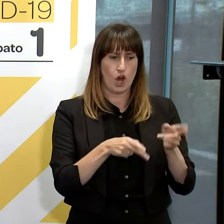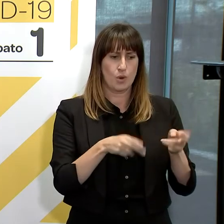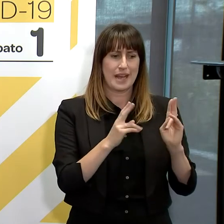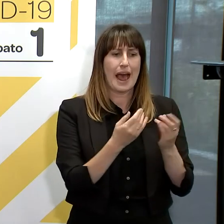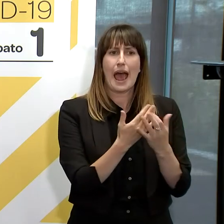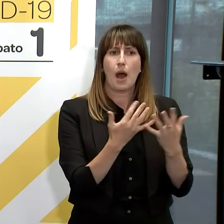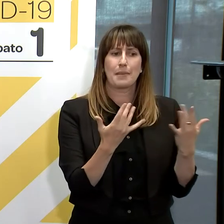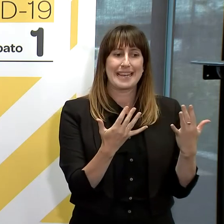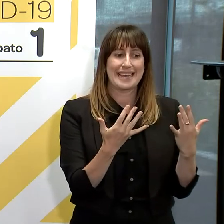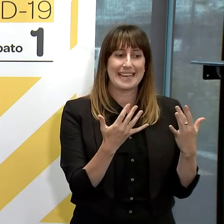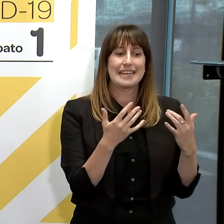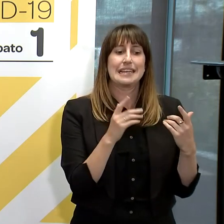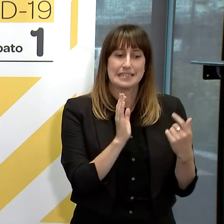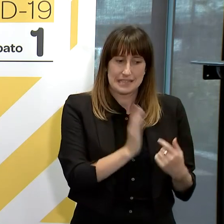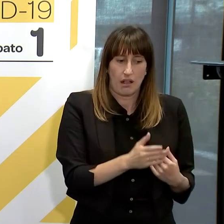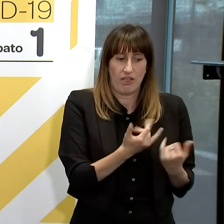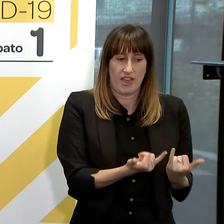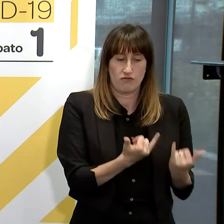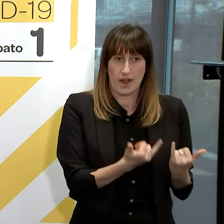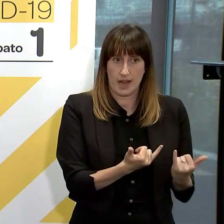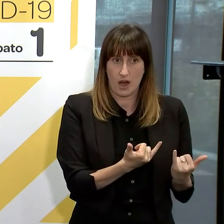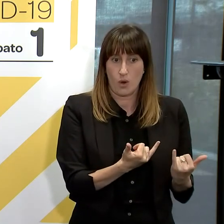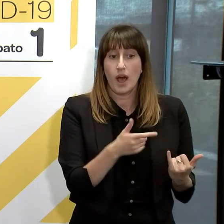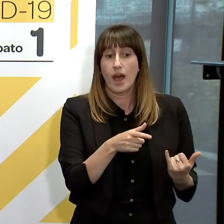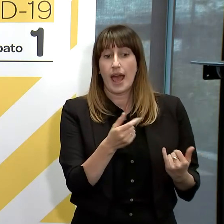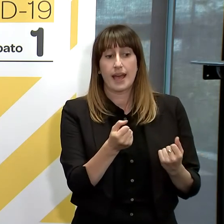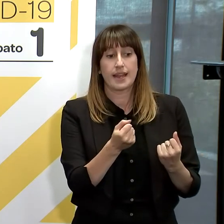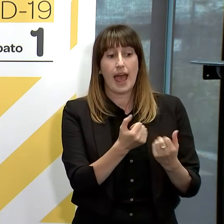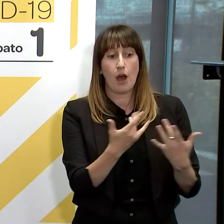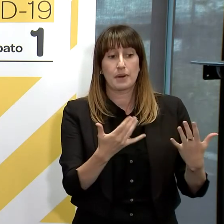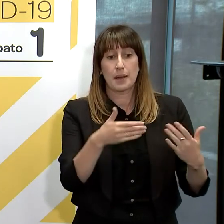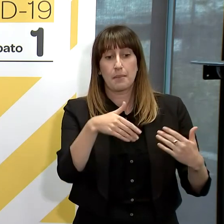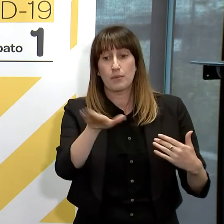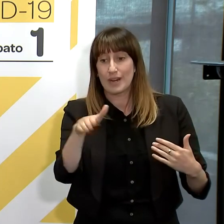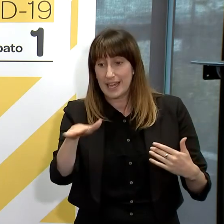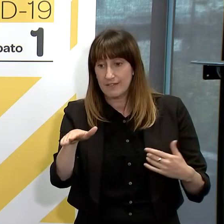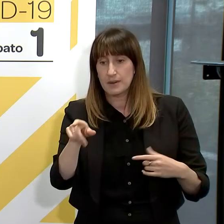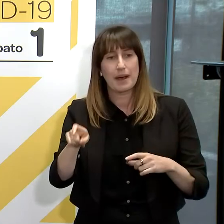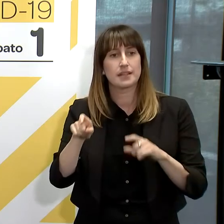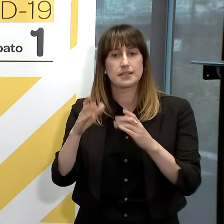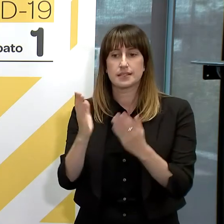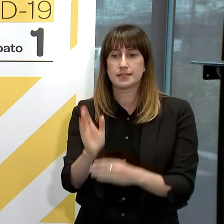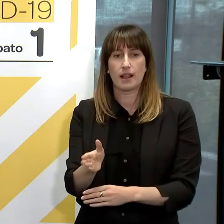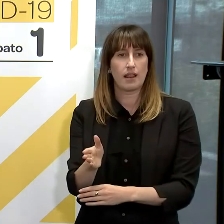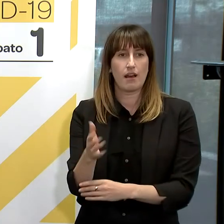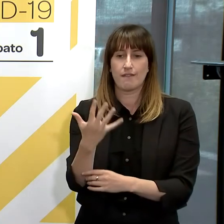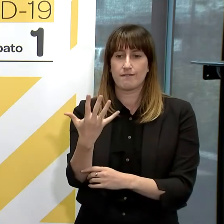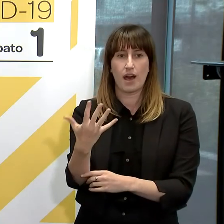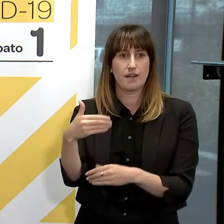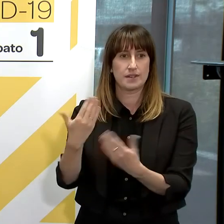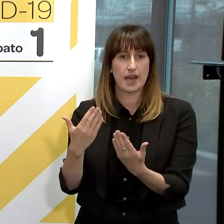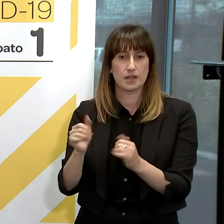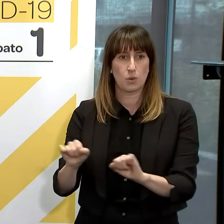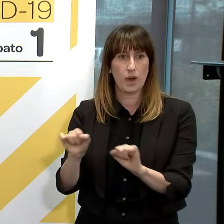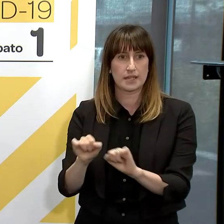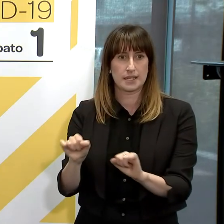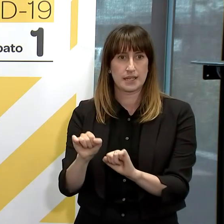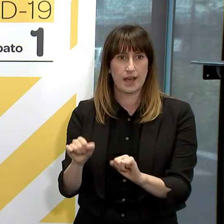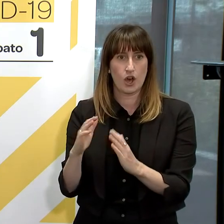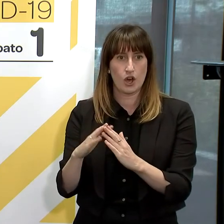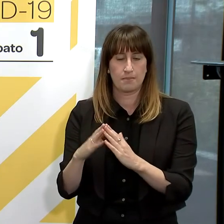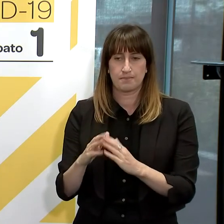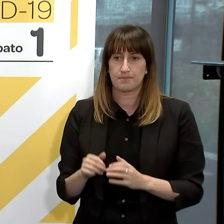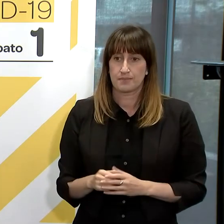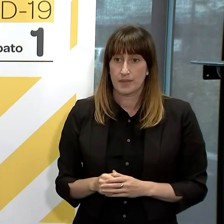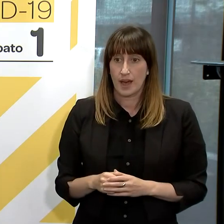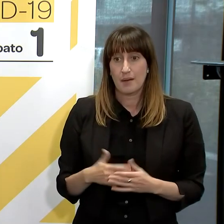still doing their 5 days isolation at home? Do you know? So how many people are still to go through the whole? We can get you the detailed